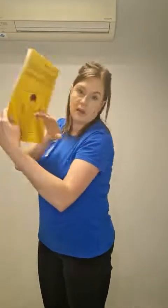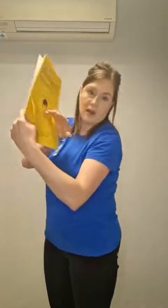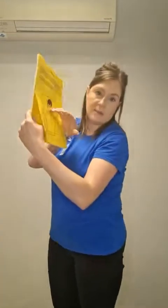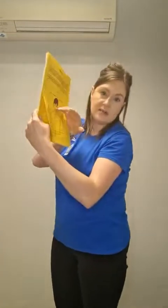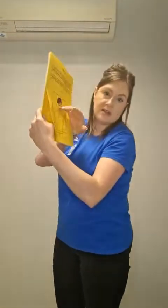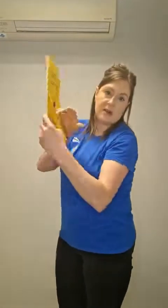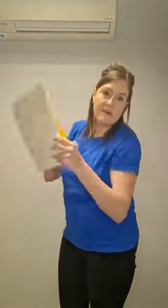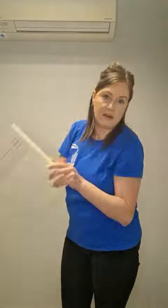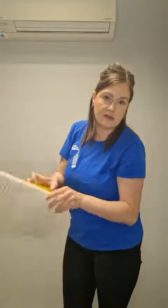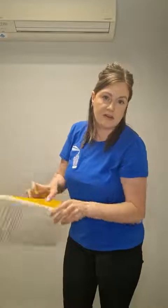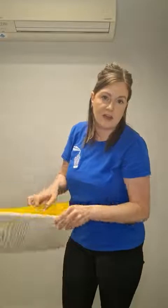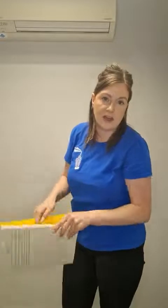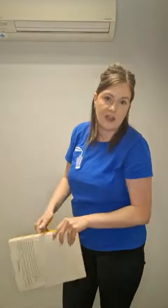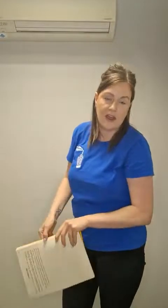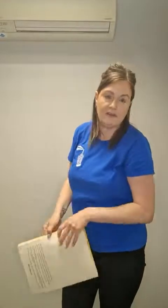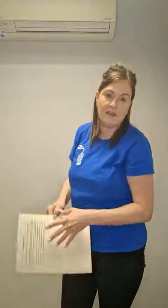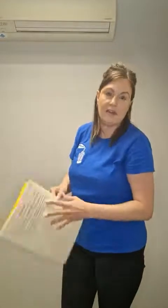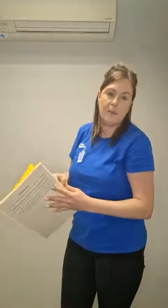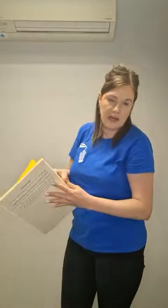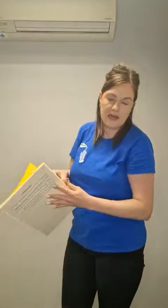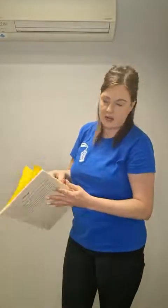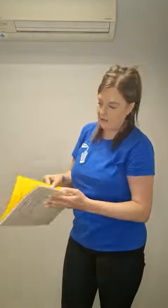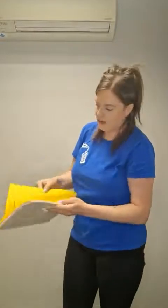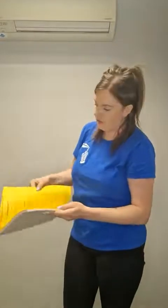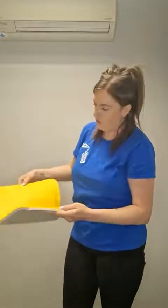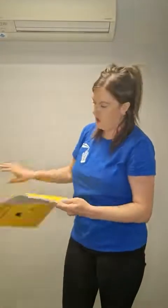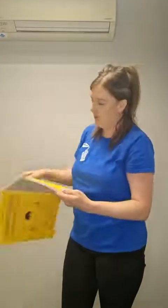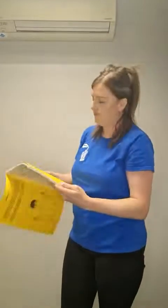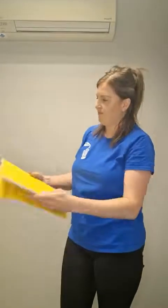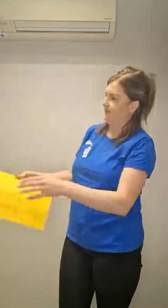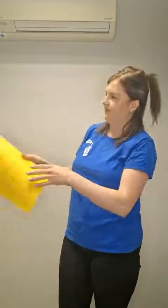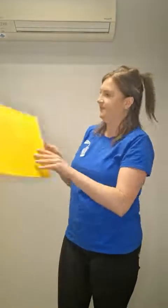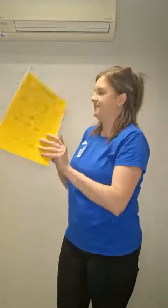I'm using my manual so that I can get everything completely correct for you.